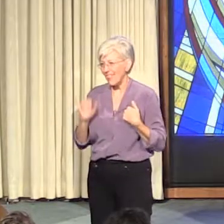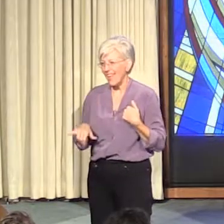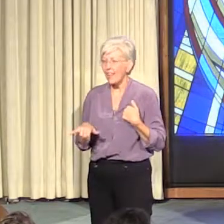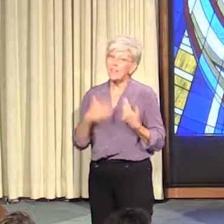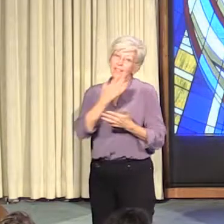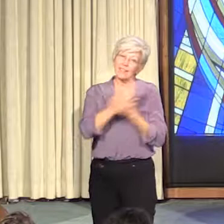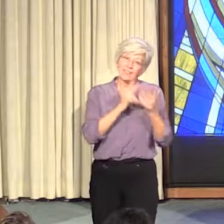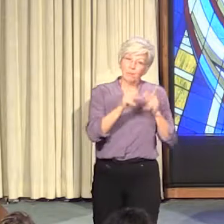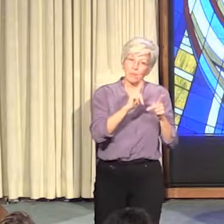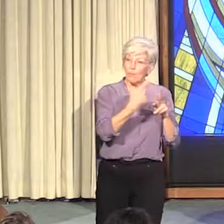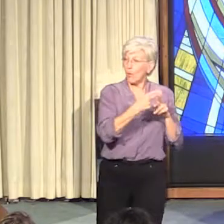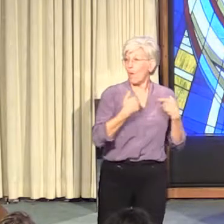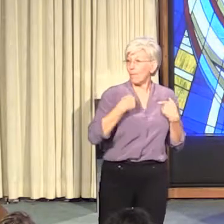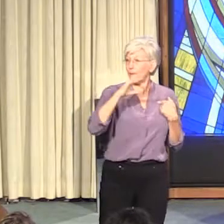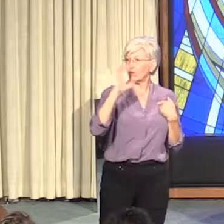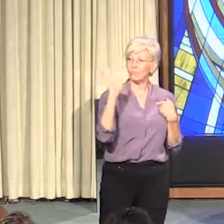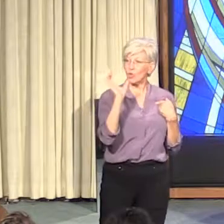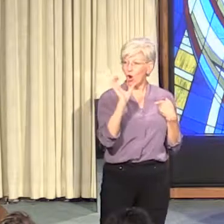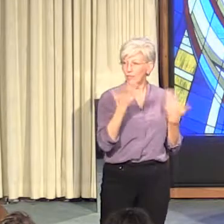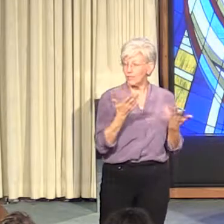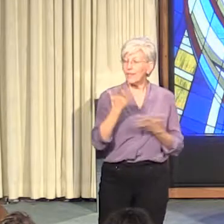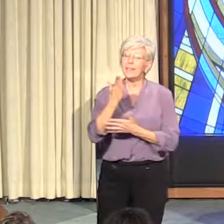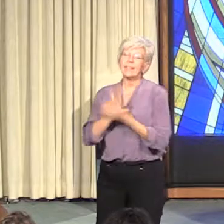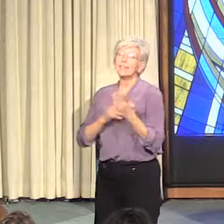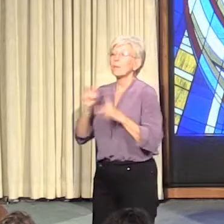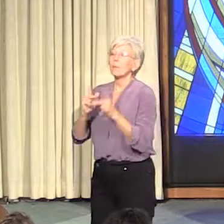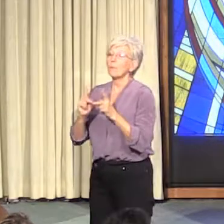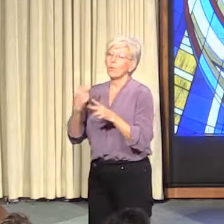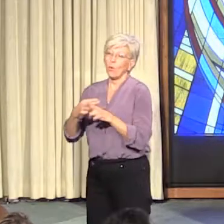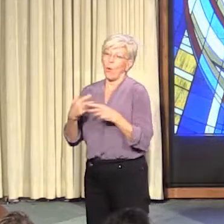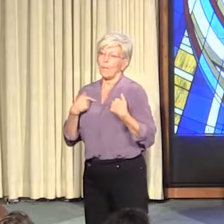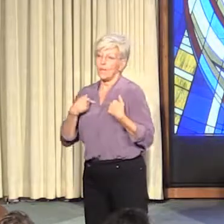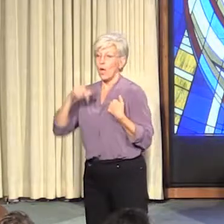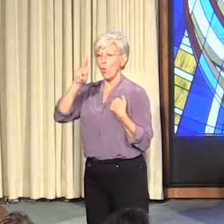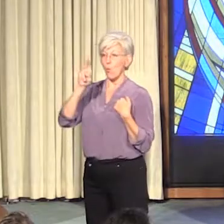Some people call me Charles. Some people call me Reverend Charles.